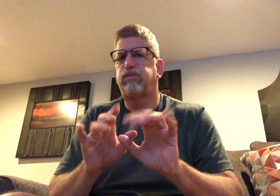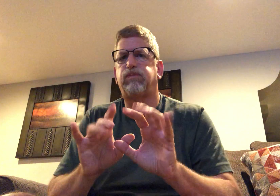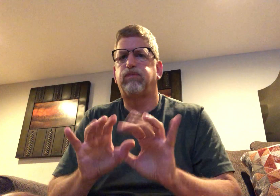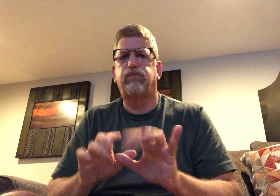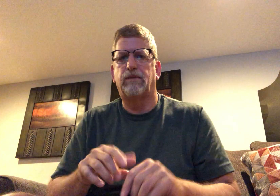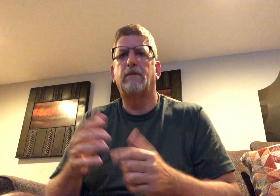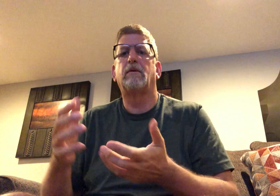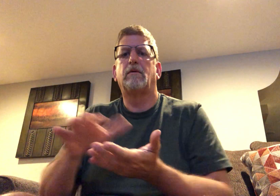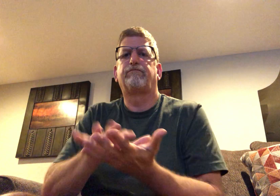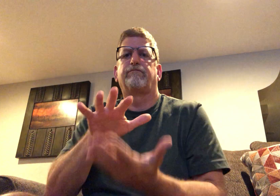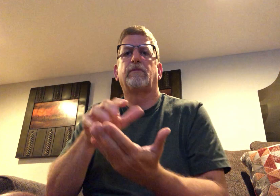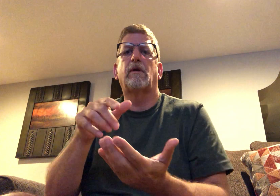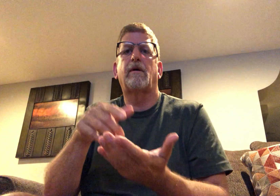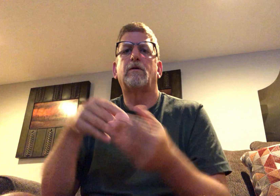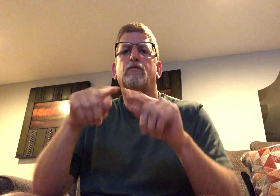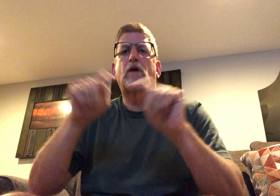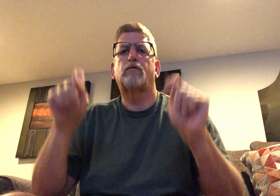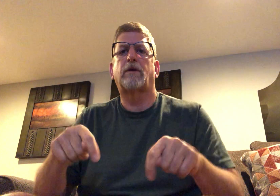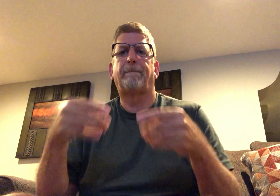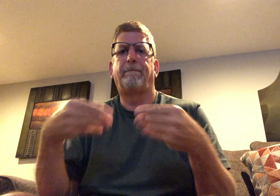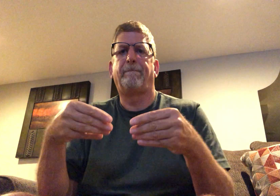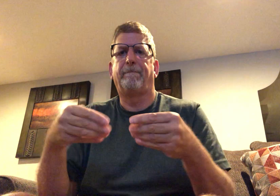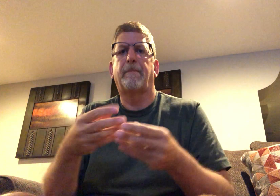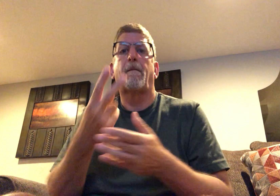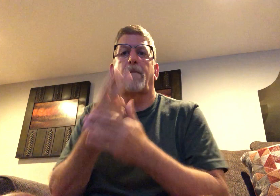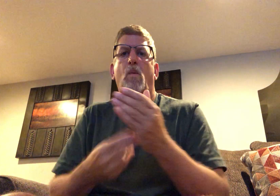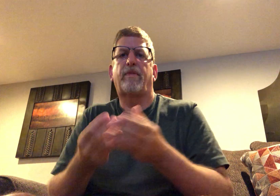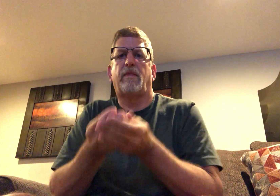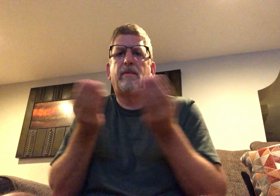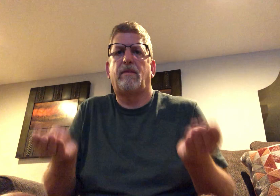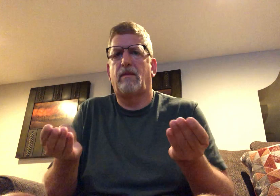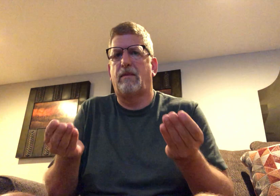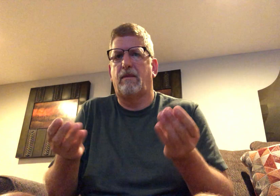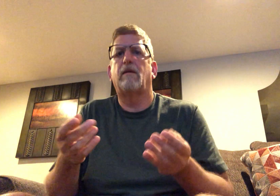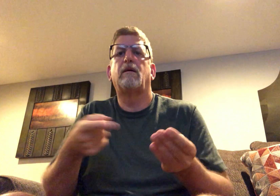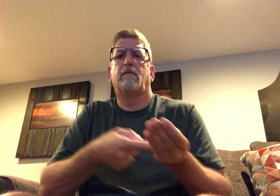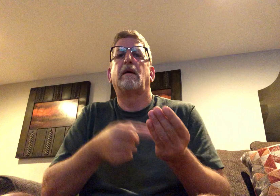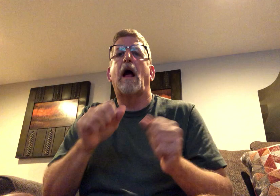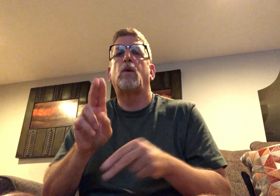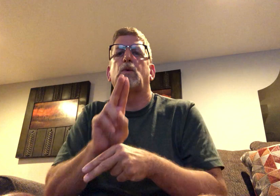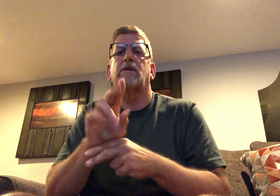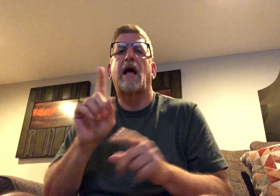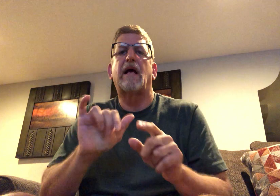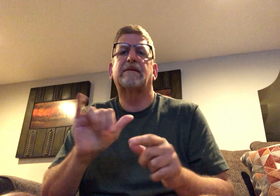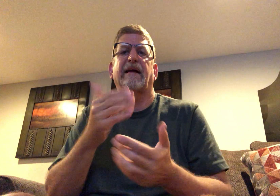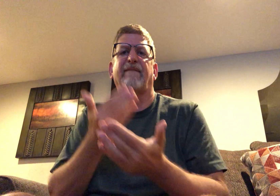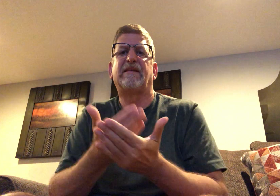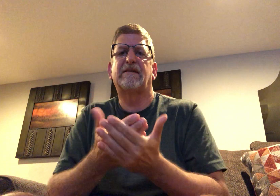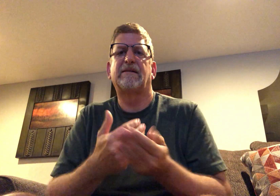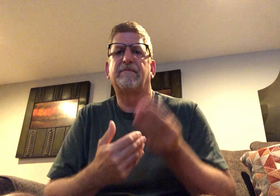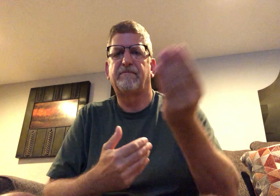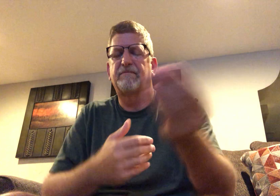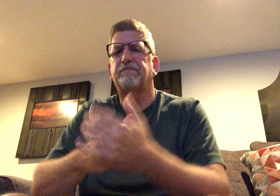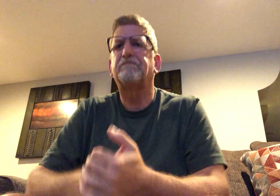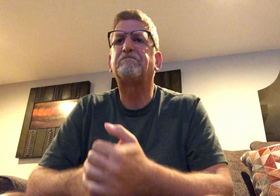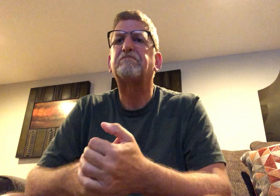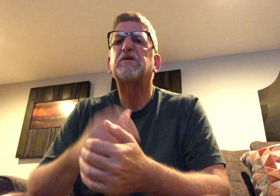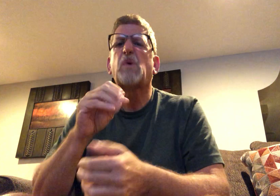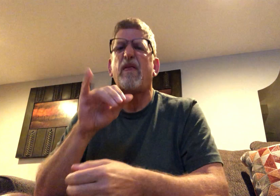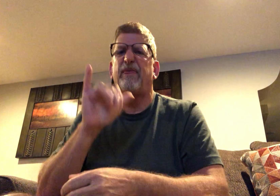see Trudeau wearing blackface, laughing with his tongue out and his hands in the air. It appears his arms and legs are covered in